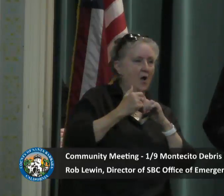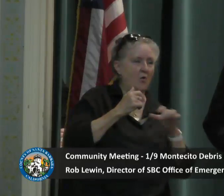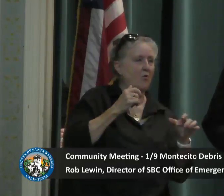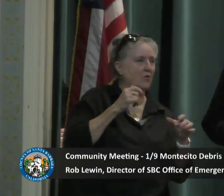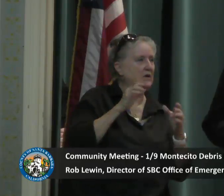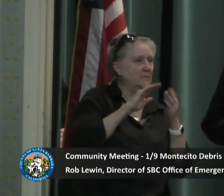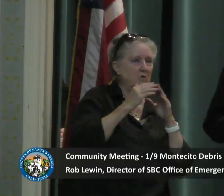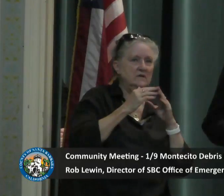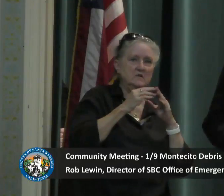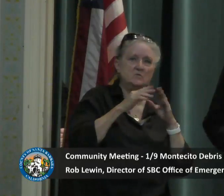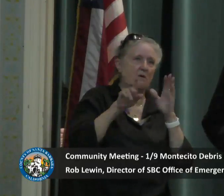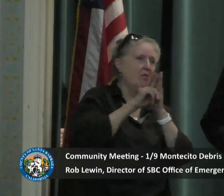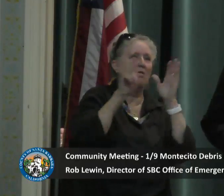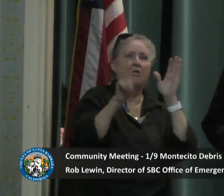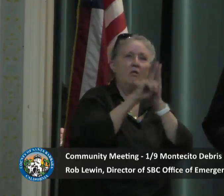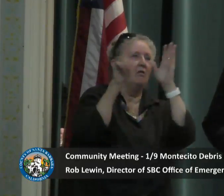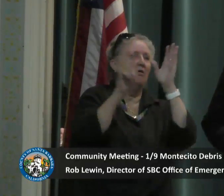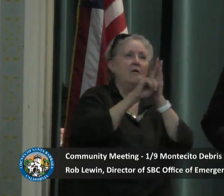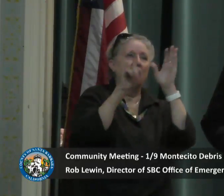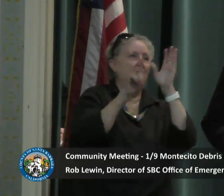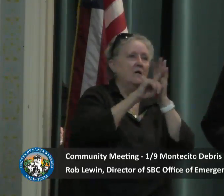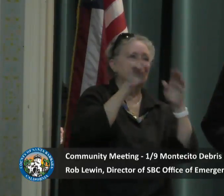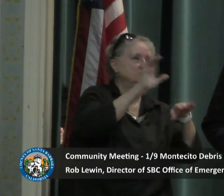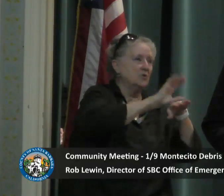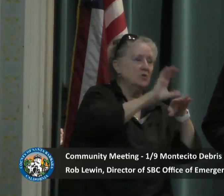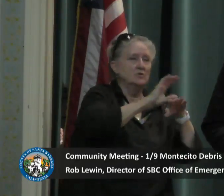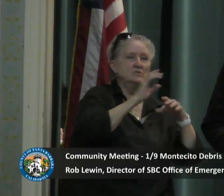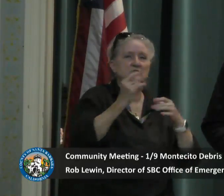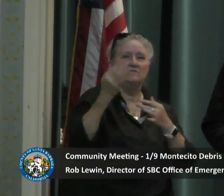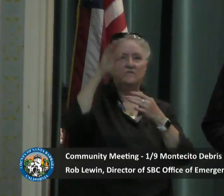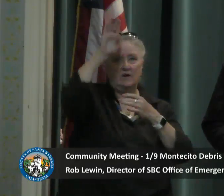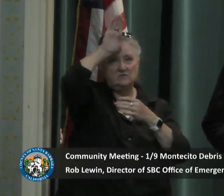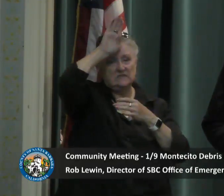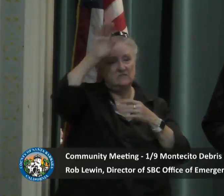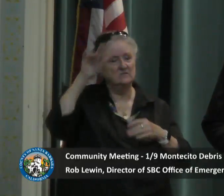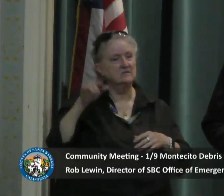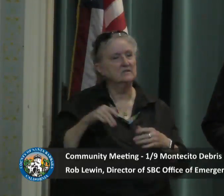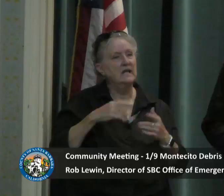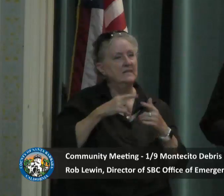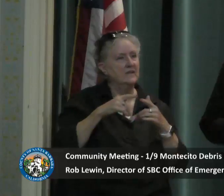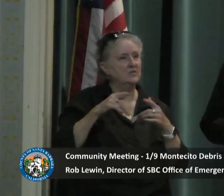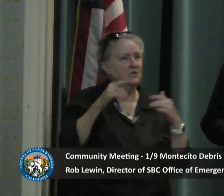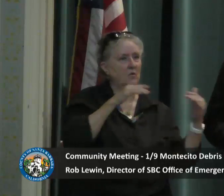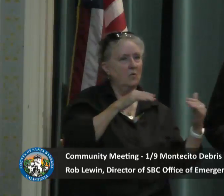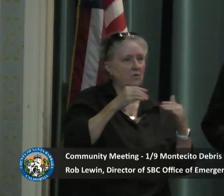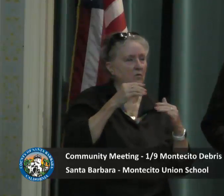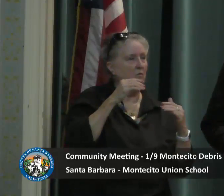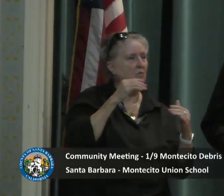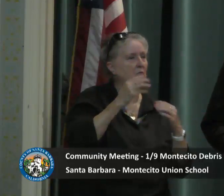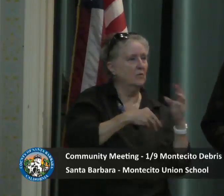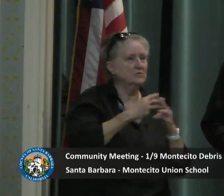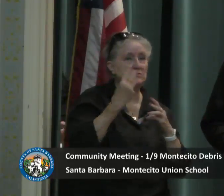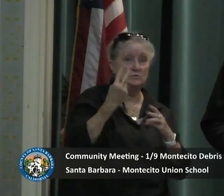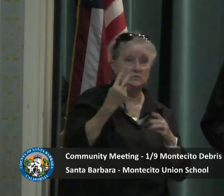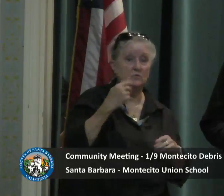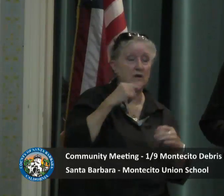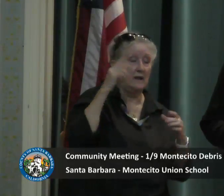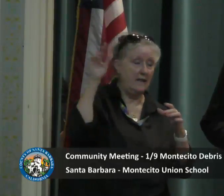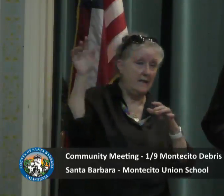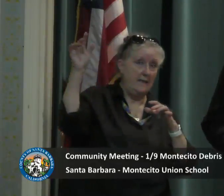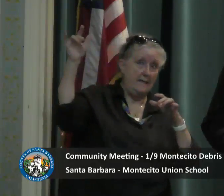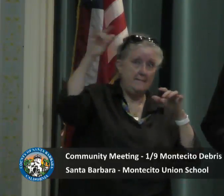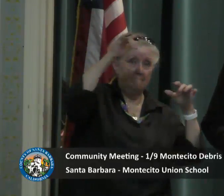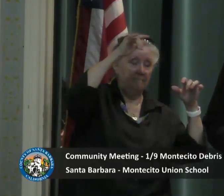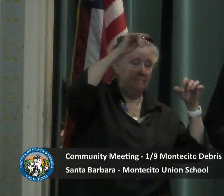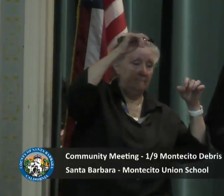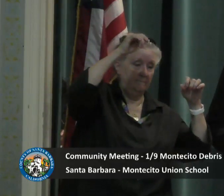bells, church bells, fire station bells. Then during, of course, World War II, we were concerned about bombing, and